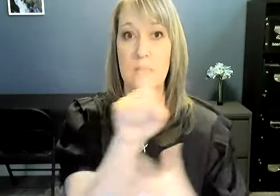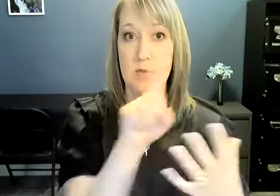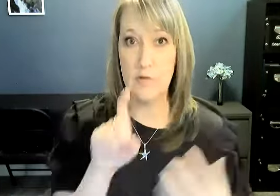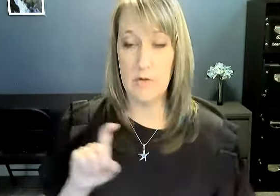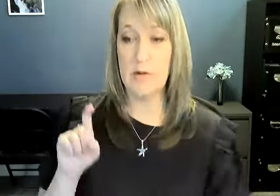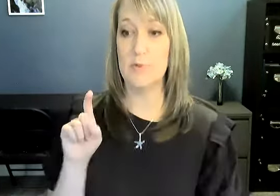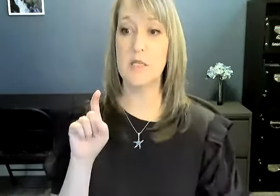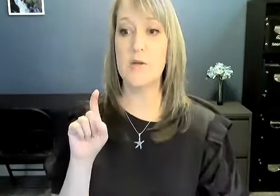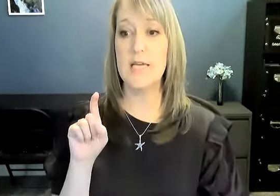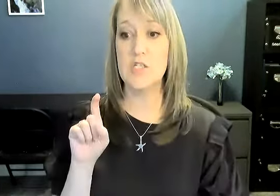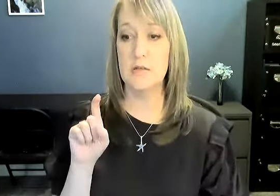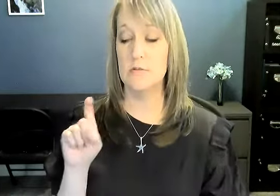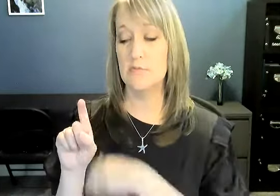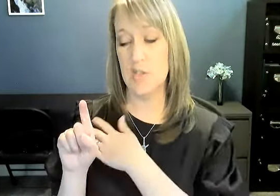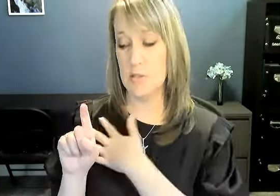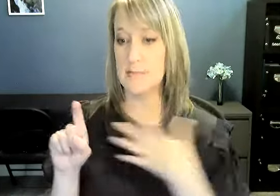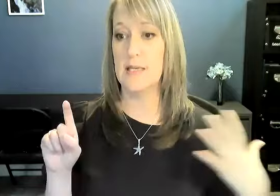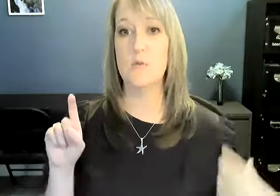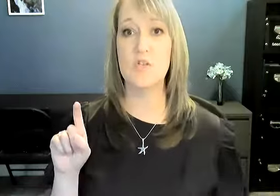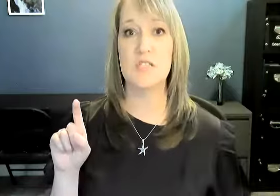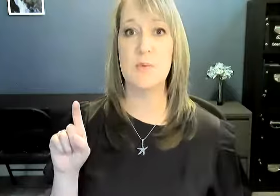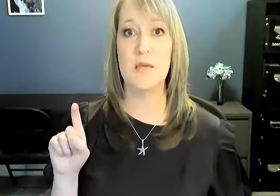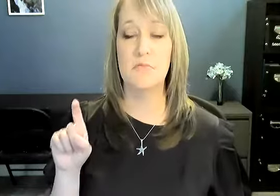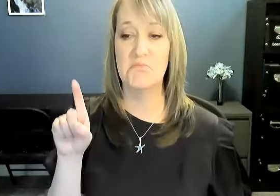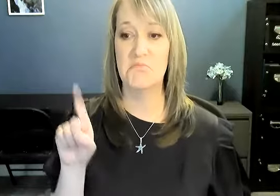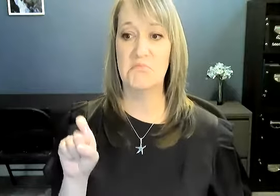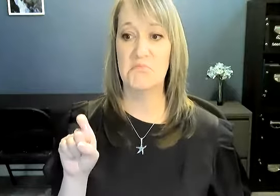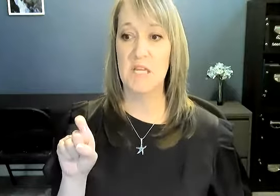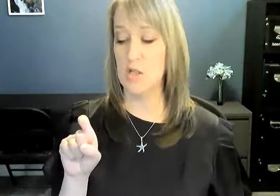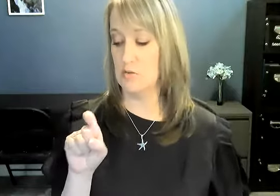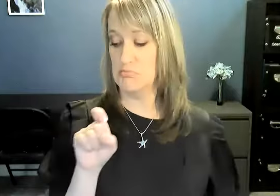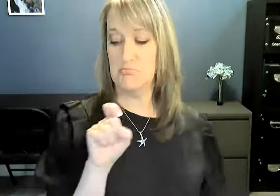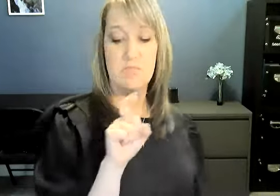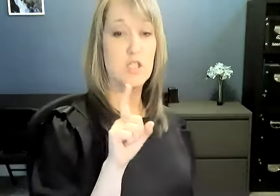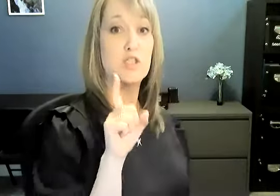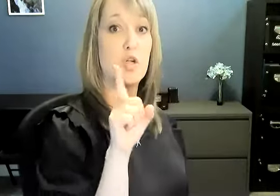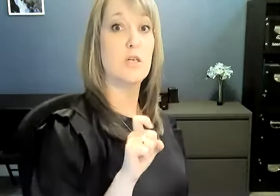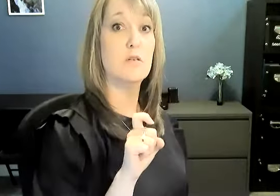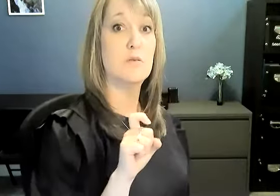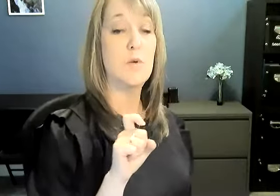of moving it around, but the location, generally speaking, will just be here near your shoulder while